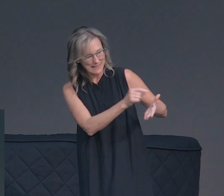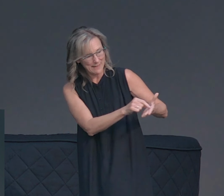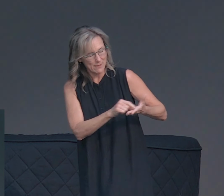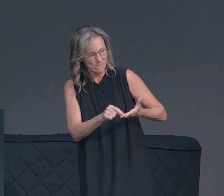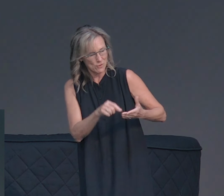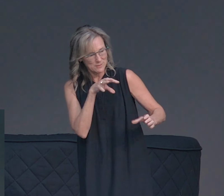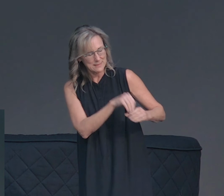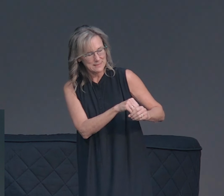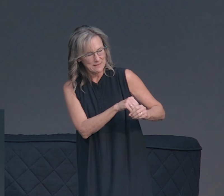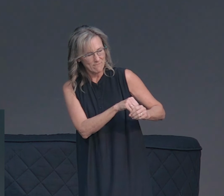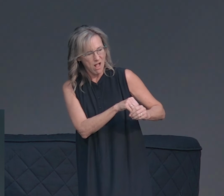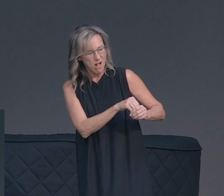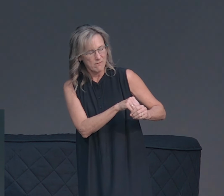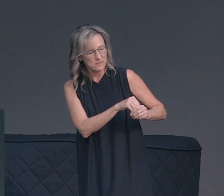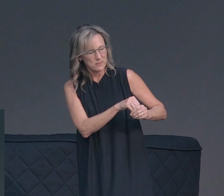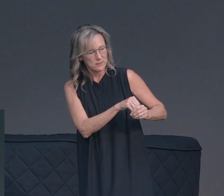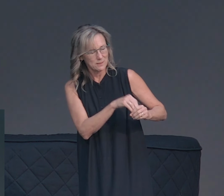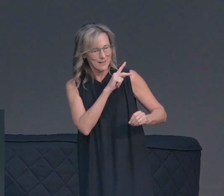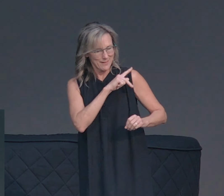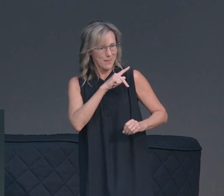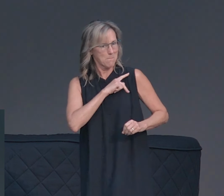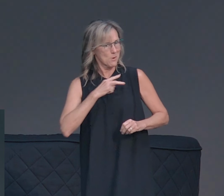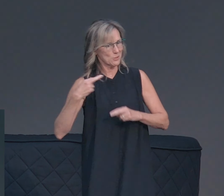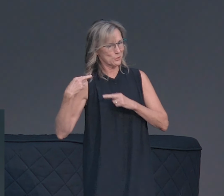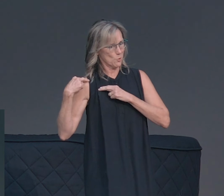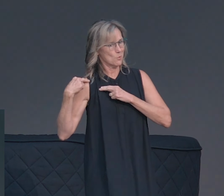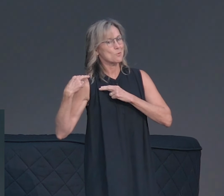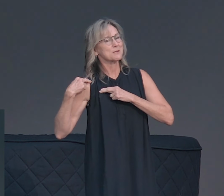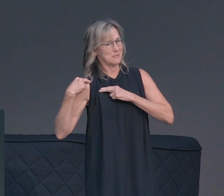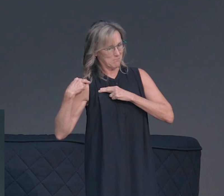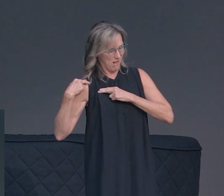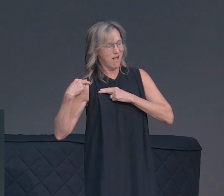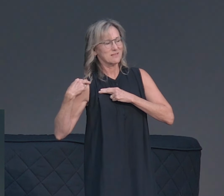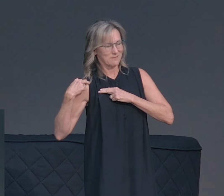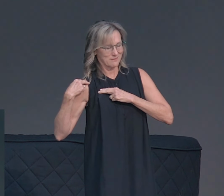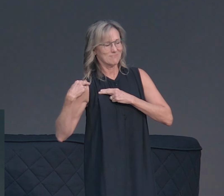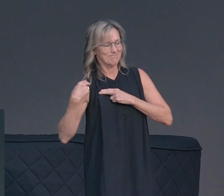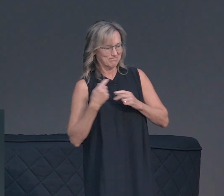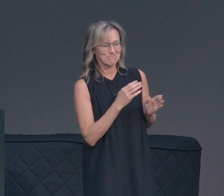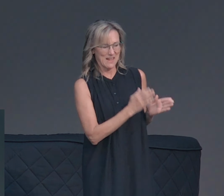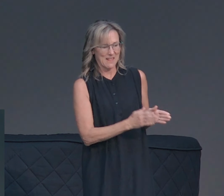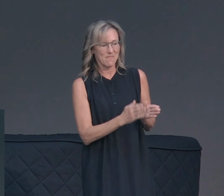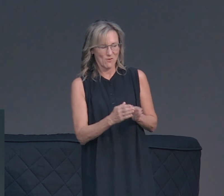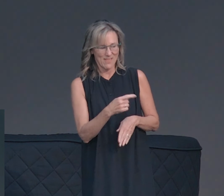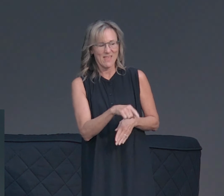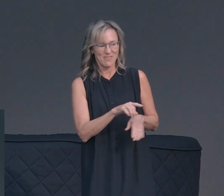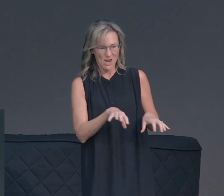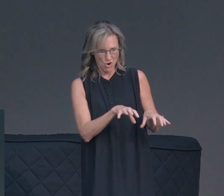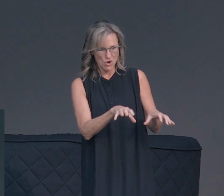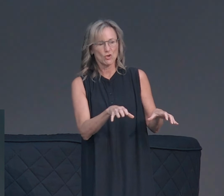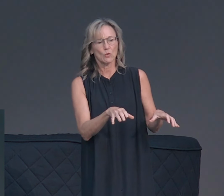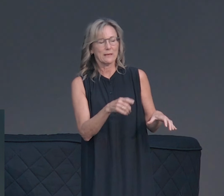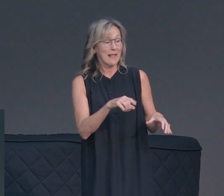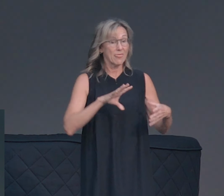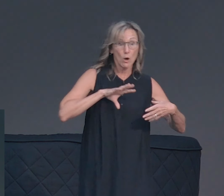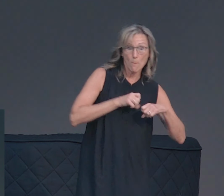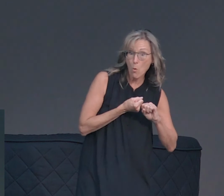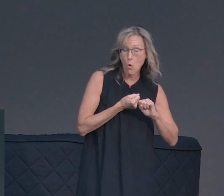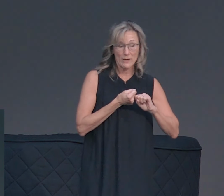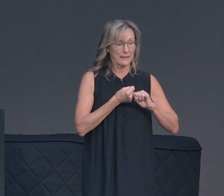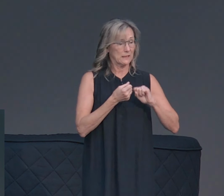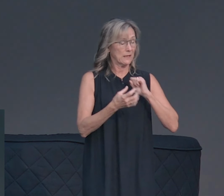involve personal responses and personal things happening in the individual that they're doing. They're mourning. They're poor